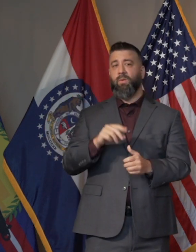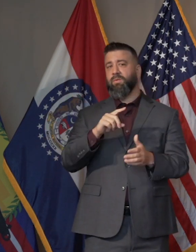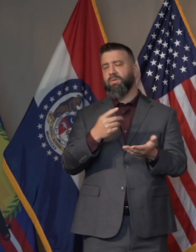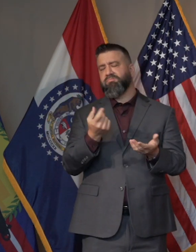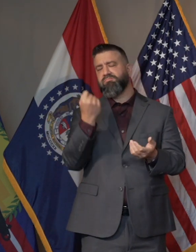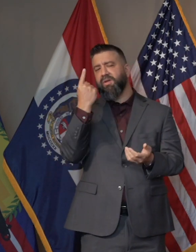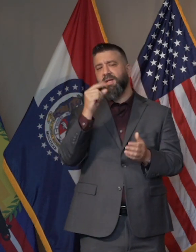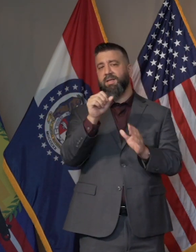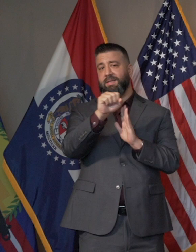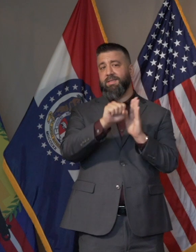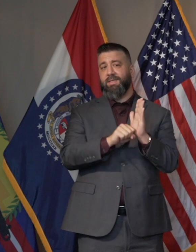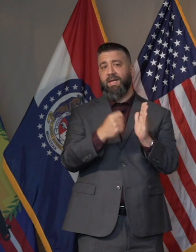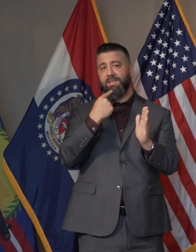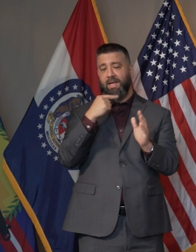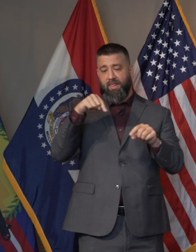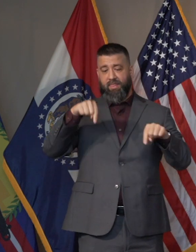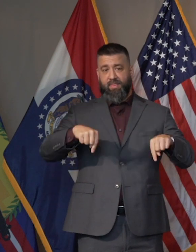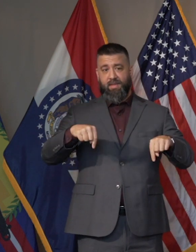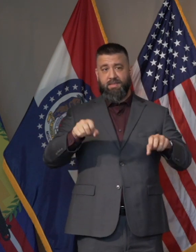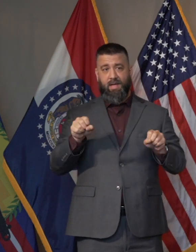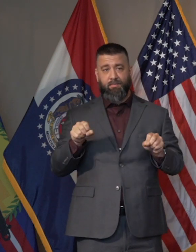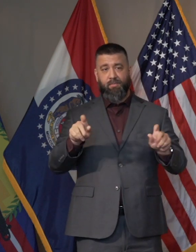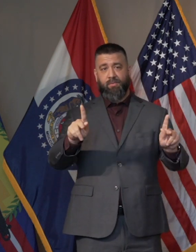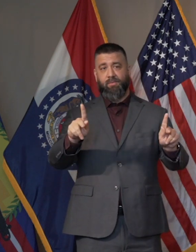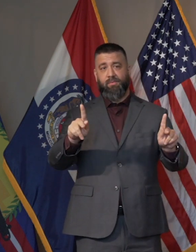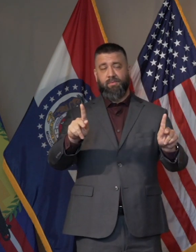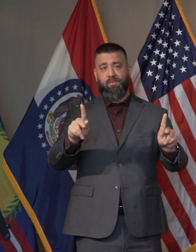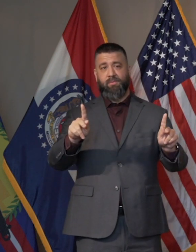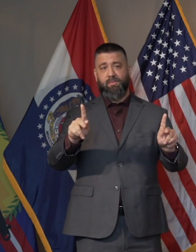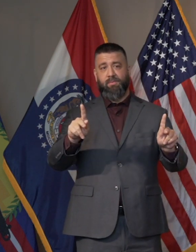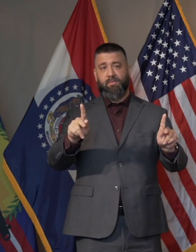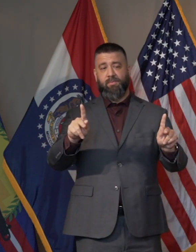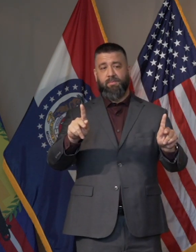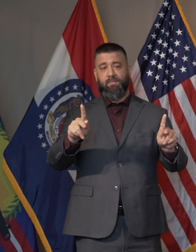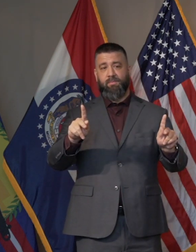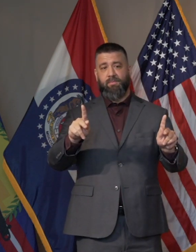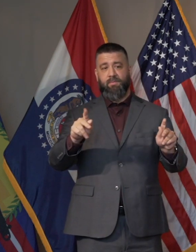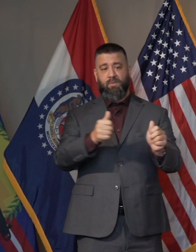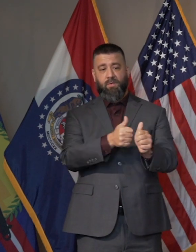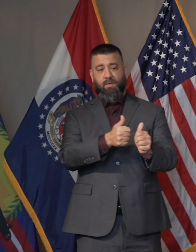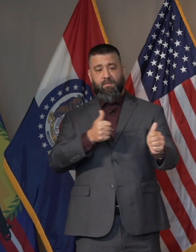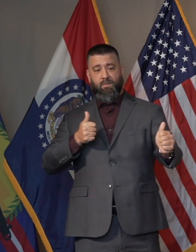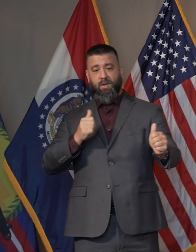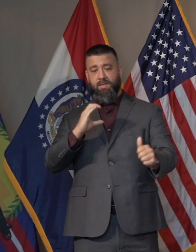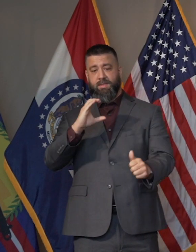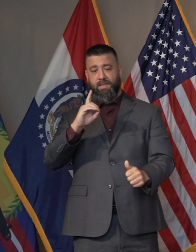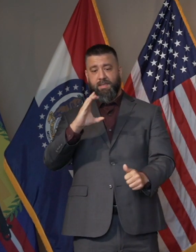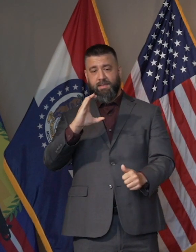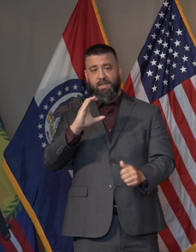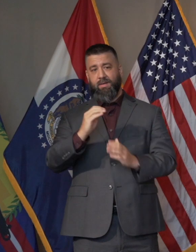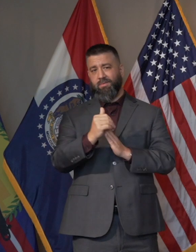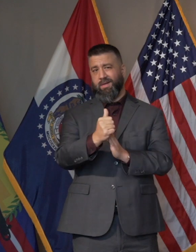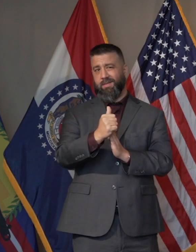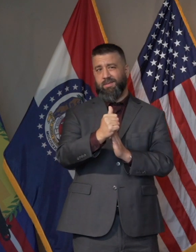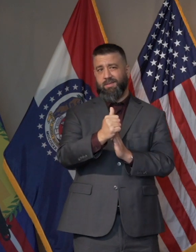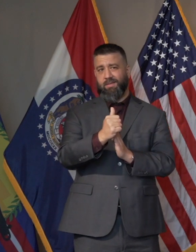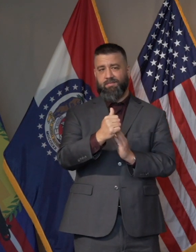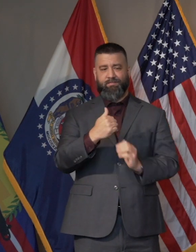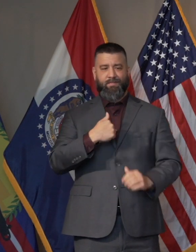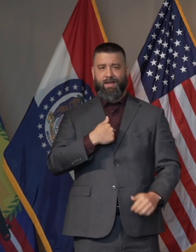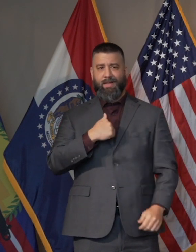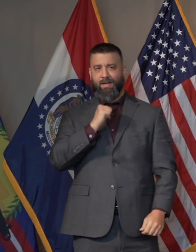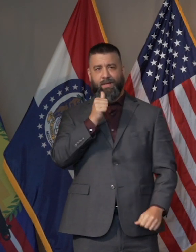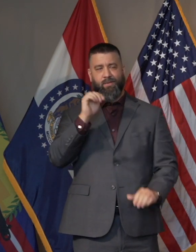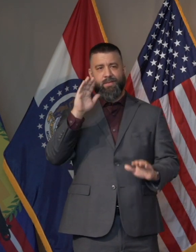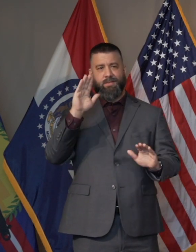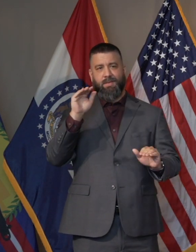said was this is an opportunity to move away from the CDC guidance, and I don't